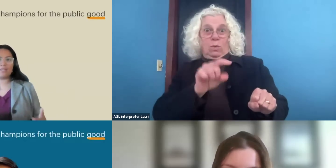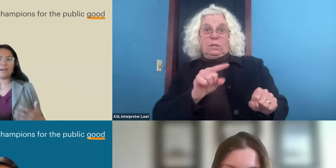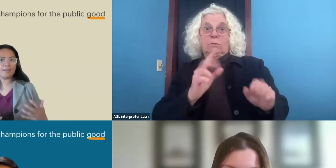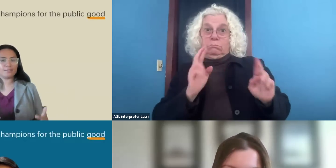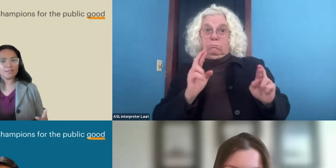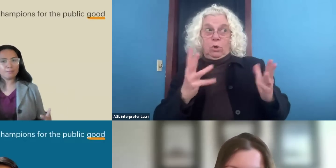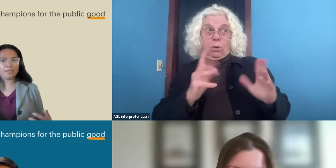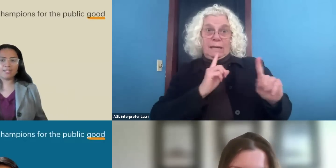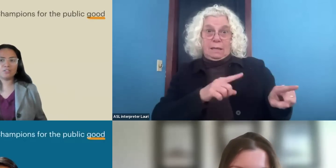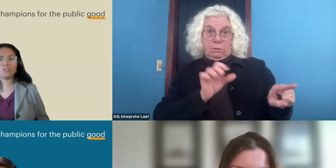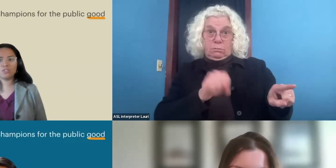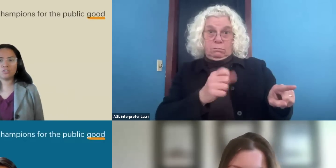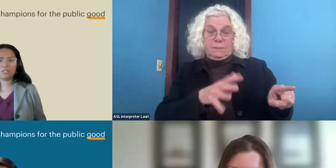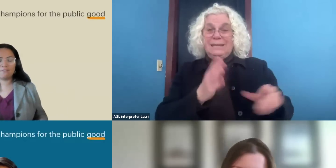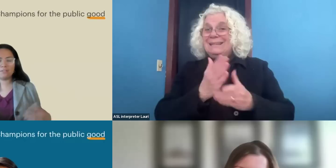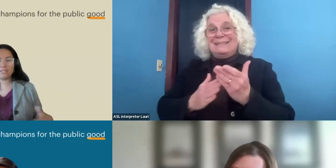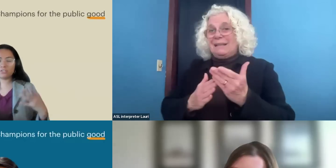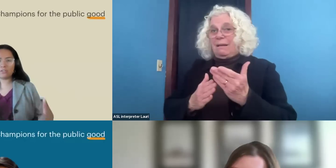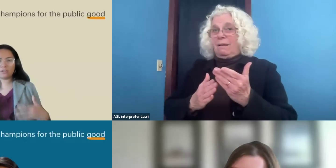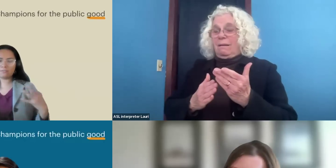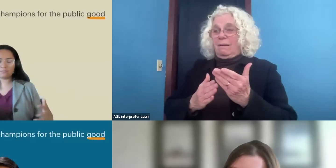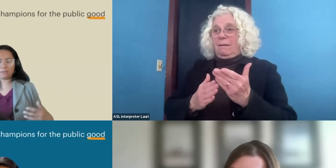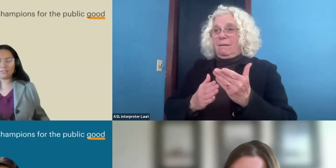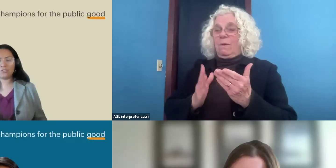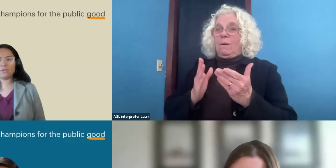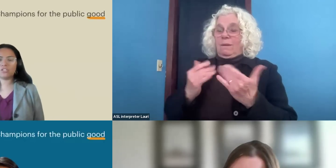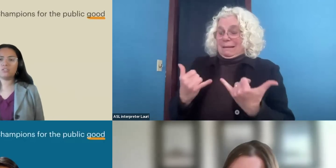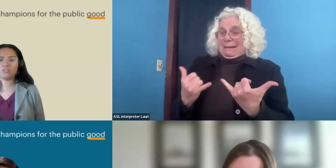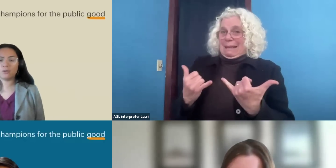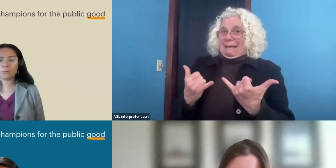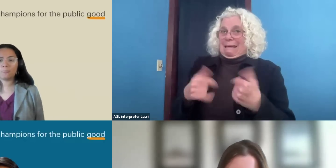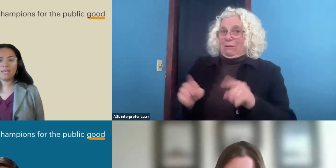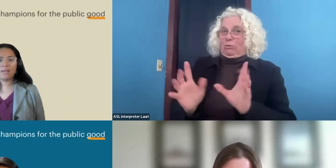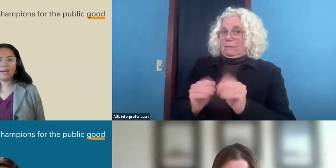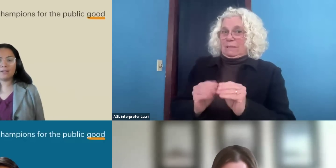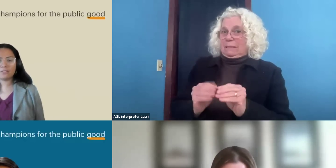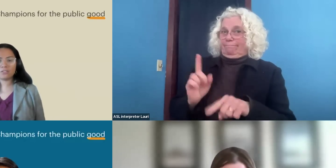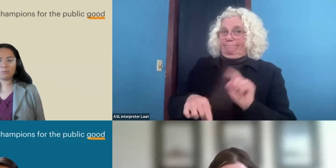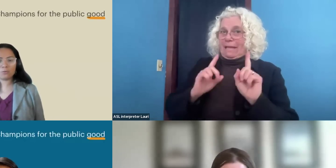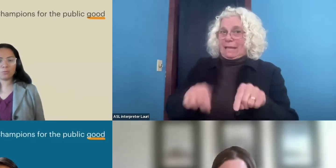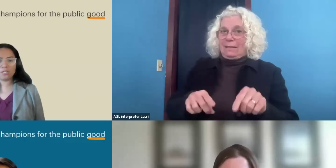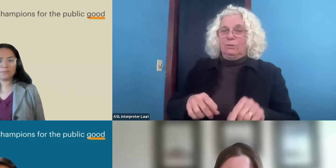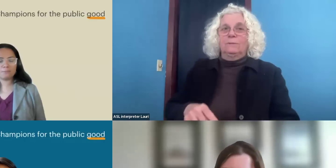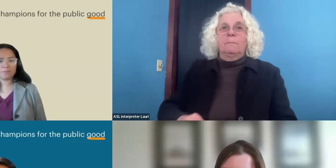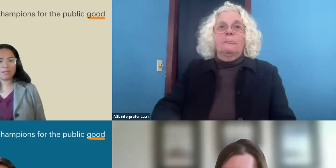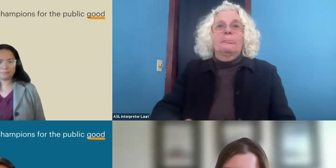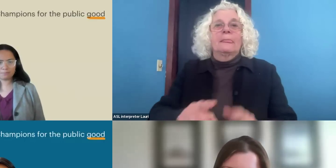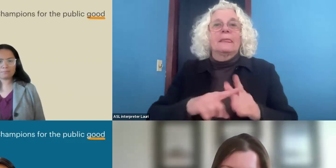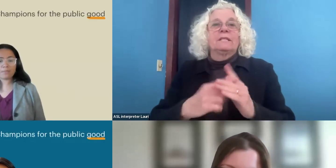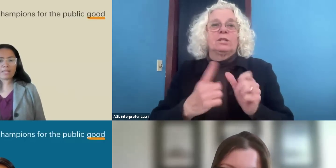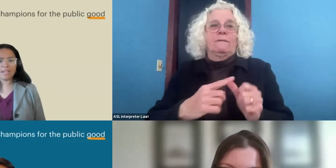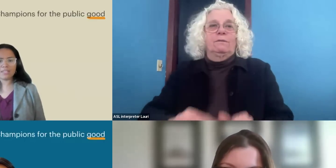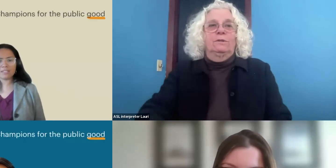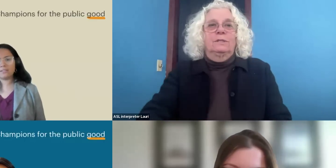and some may not be answered just given the nature of the evolving situation. So I'll start with one